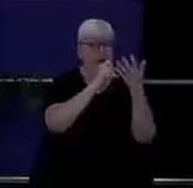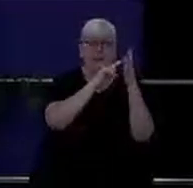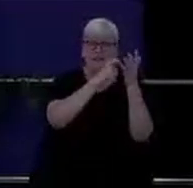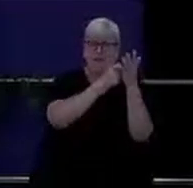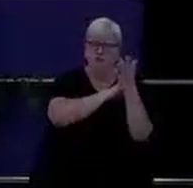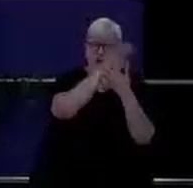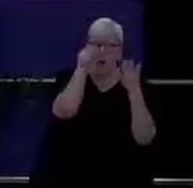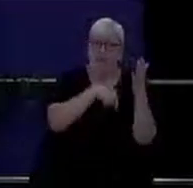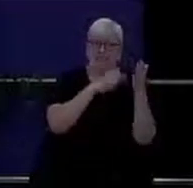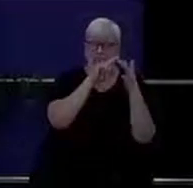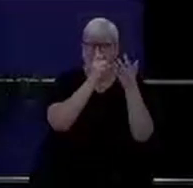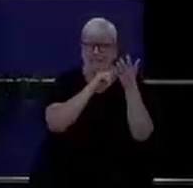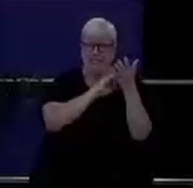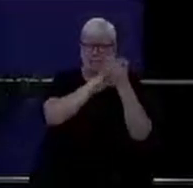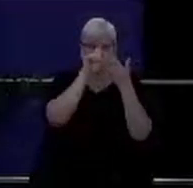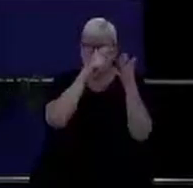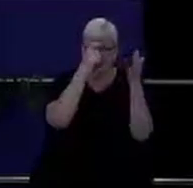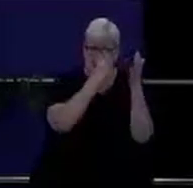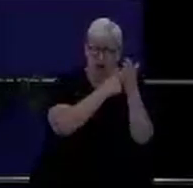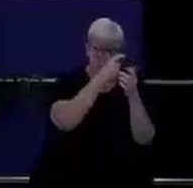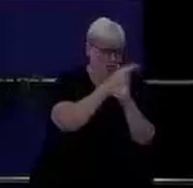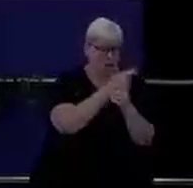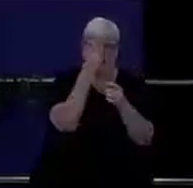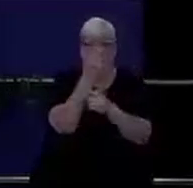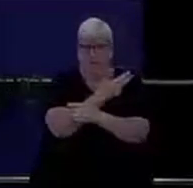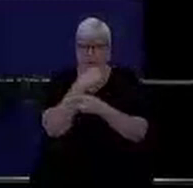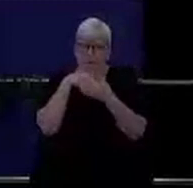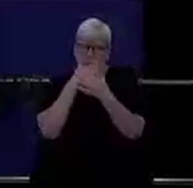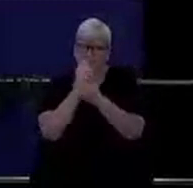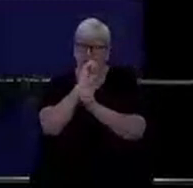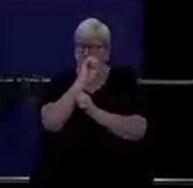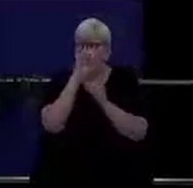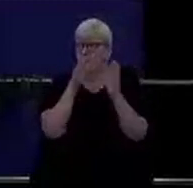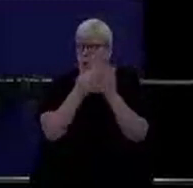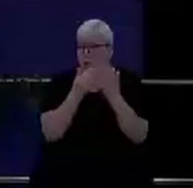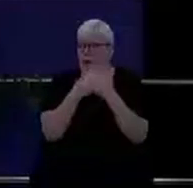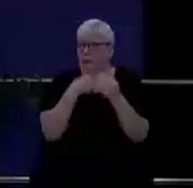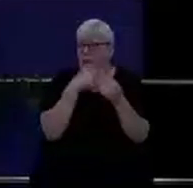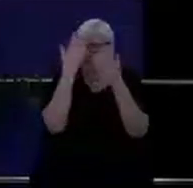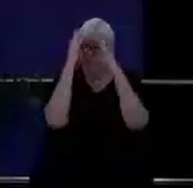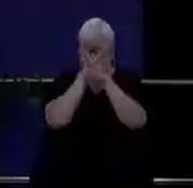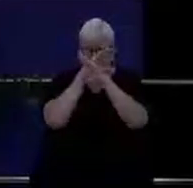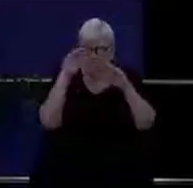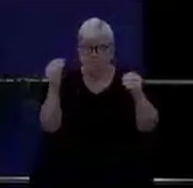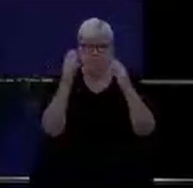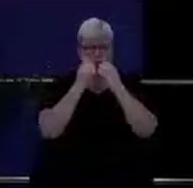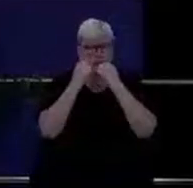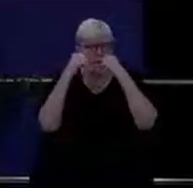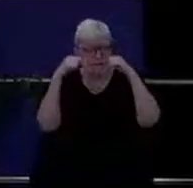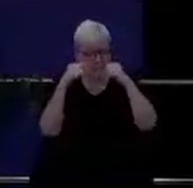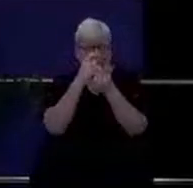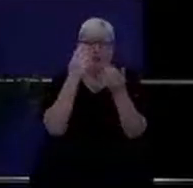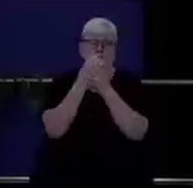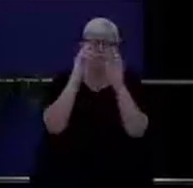from Esther. Little bits of their book to give you an insight into some of their themes, some of their